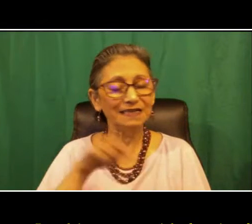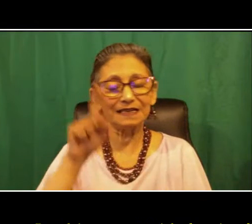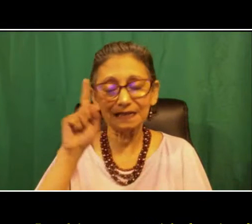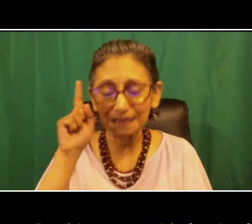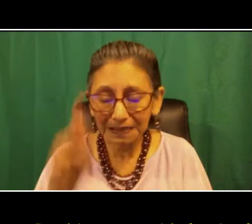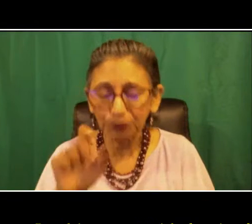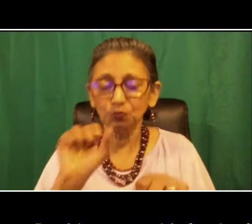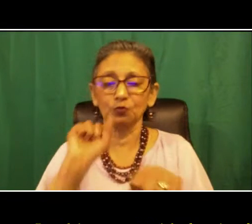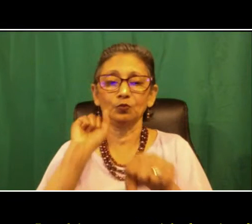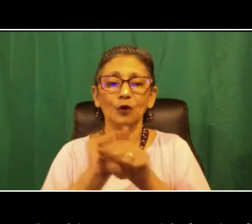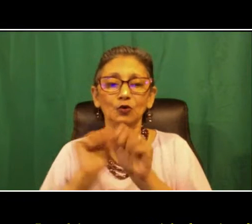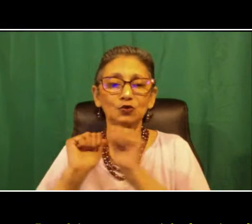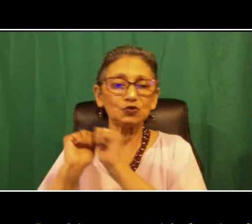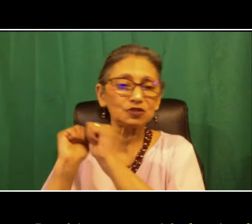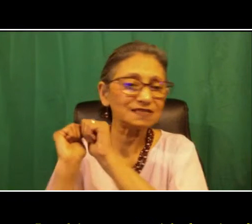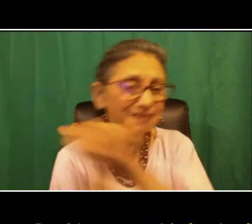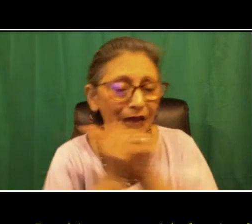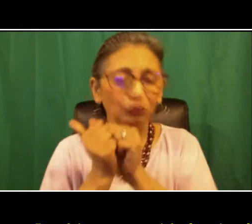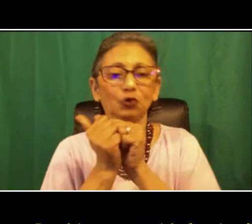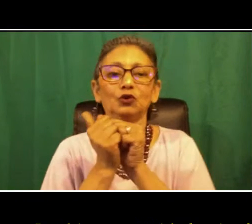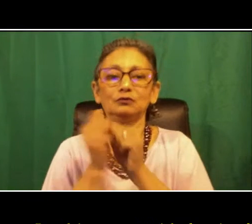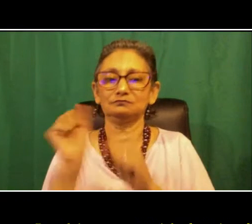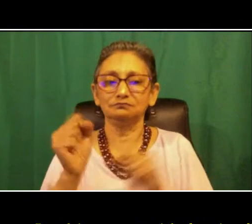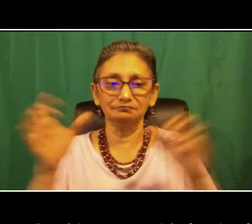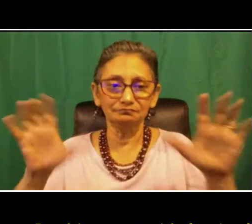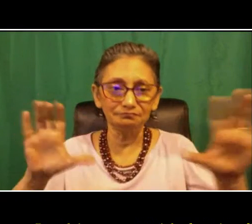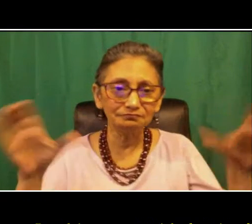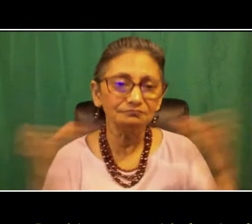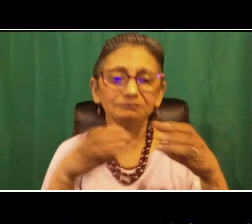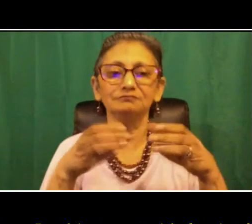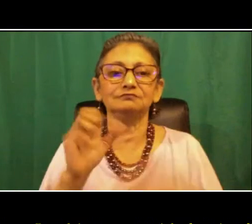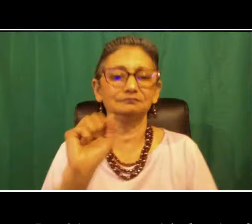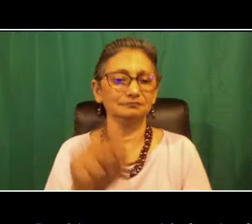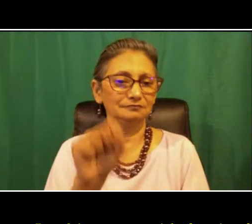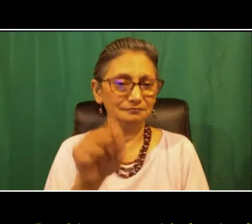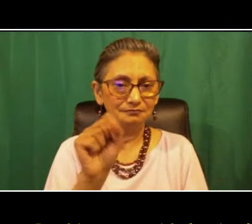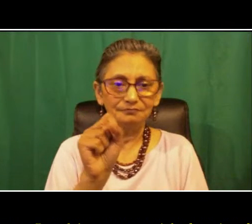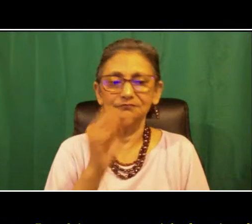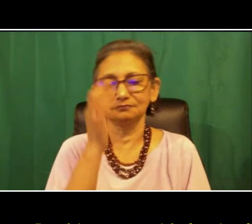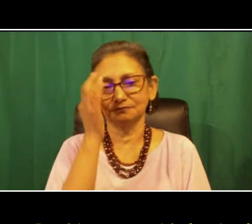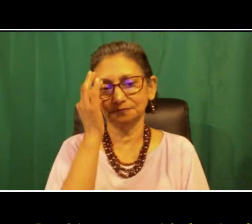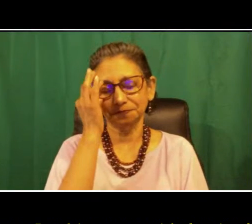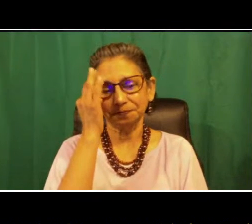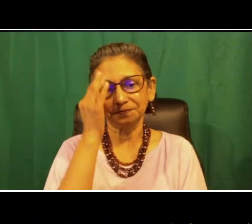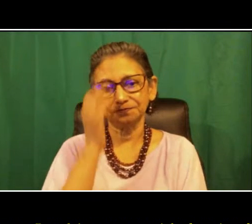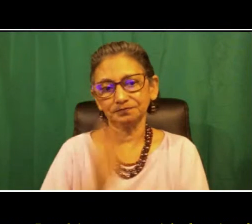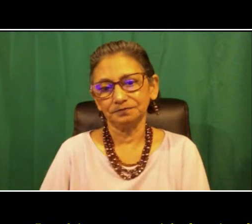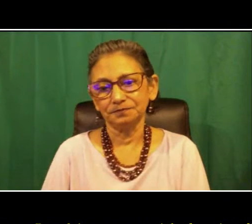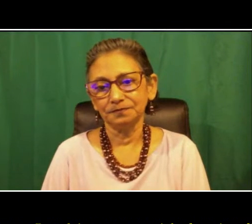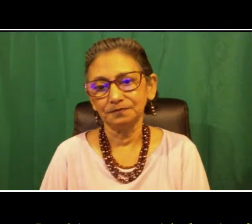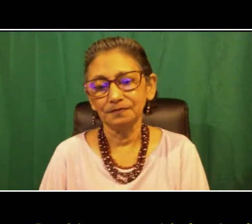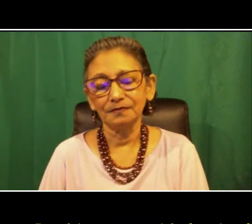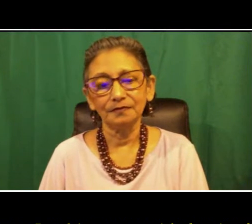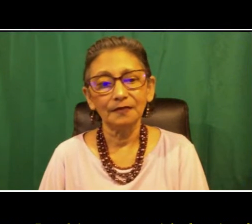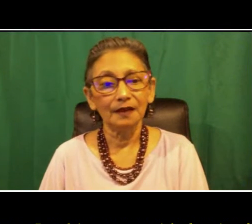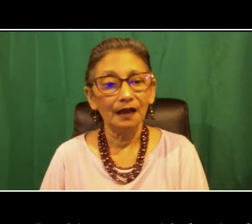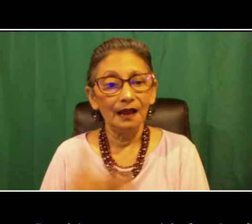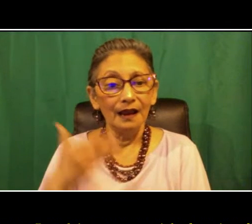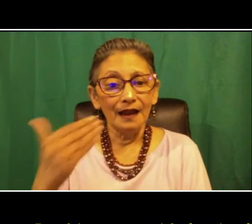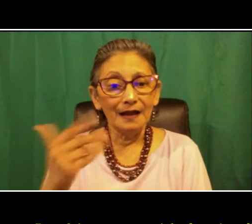Definitely we're really showing that there's a lot of work that has been done, but we need to continue to work together